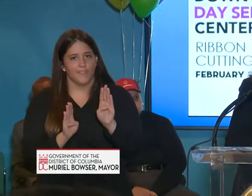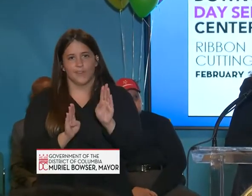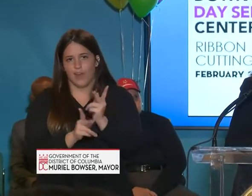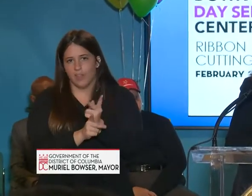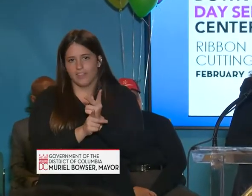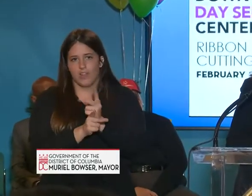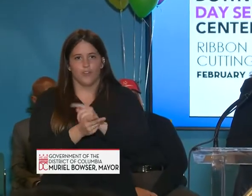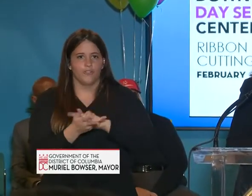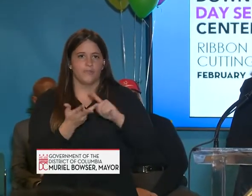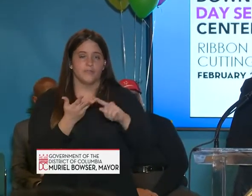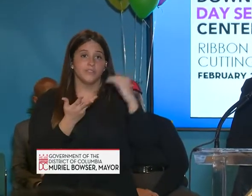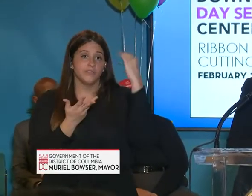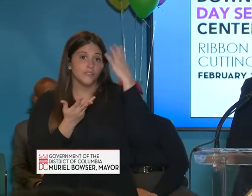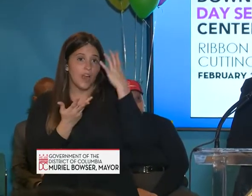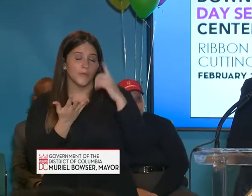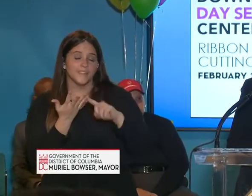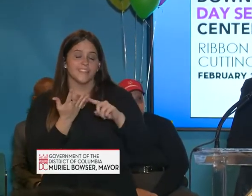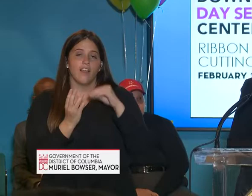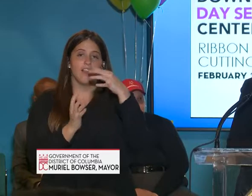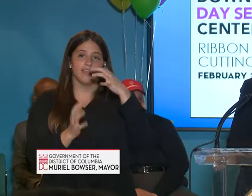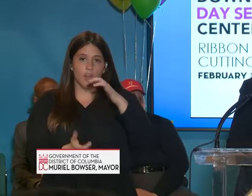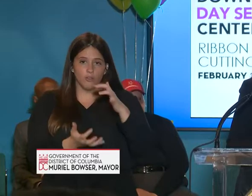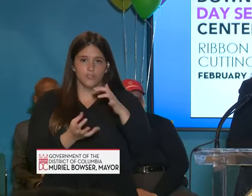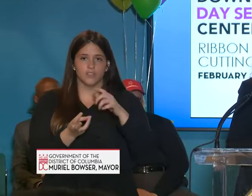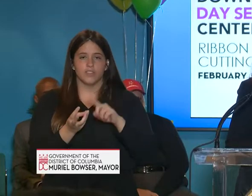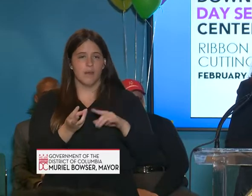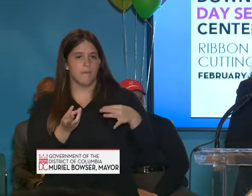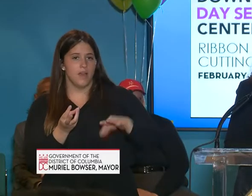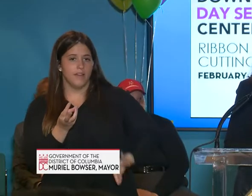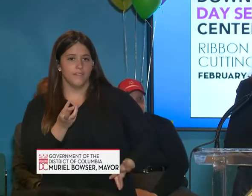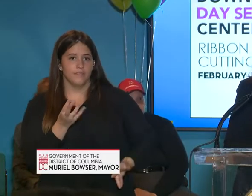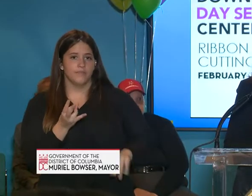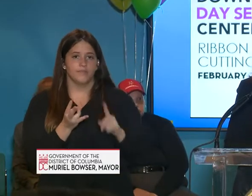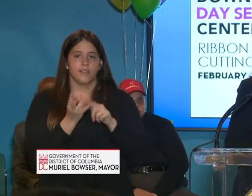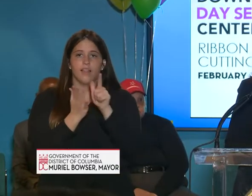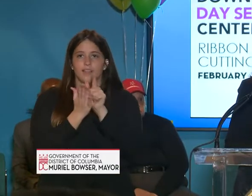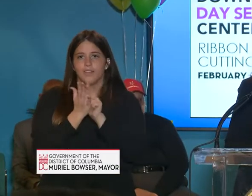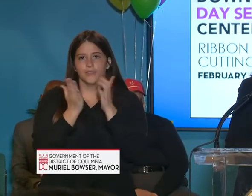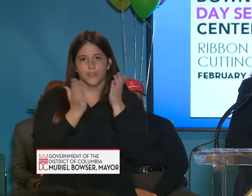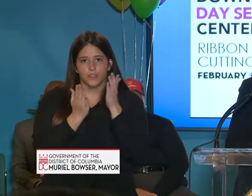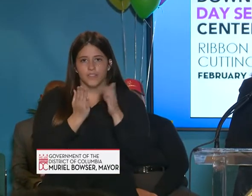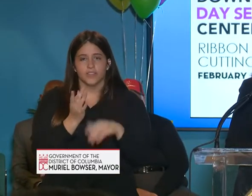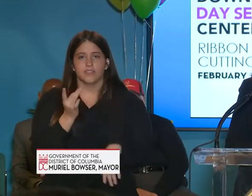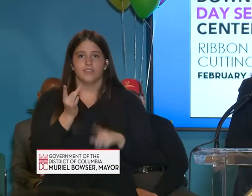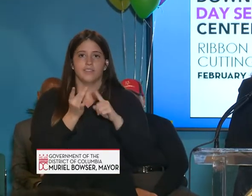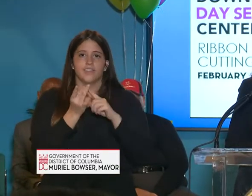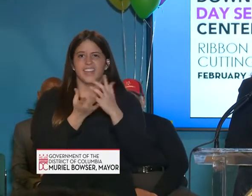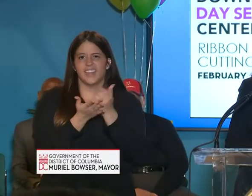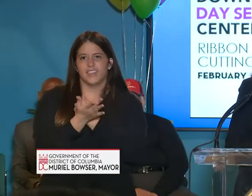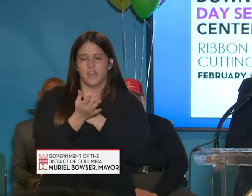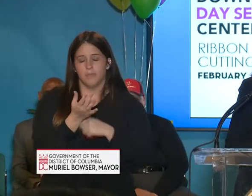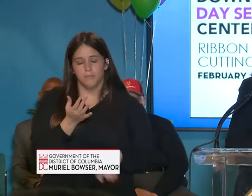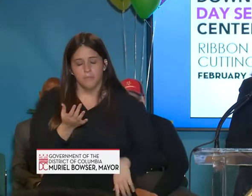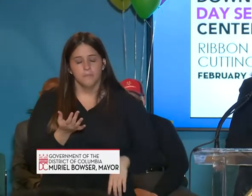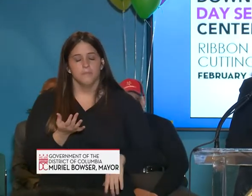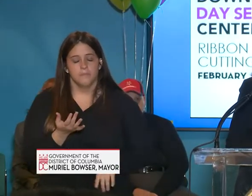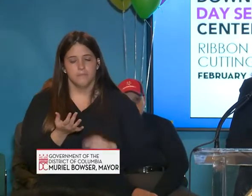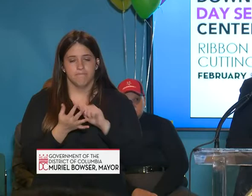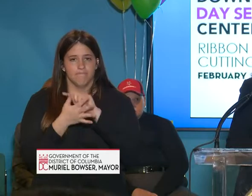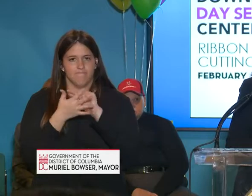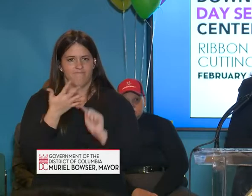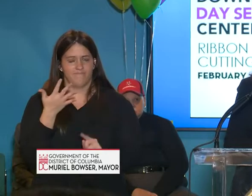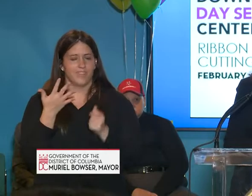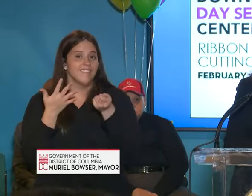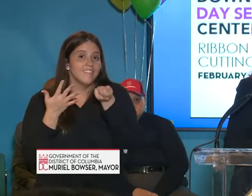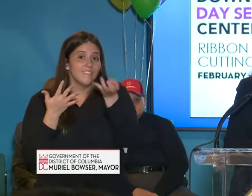care, showers, laundry, benefits, legal services, income. These